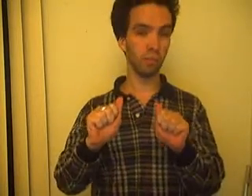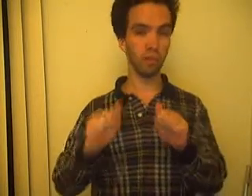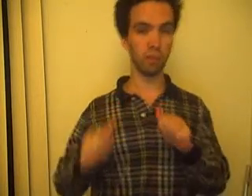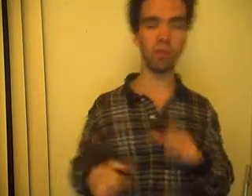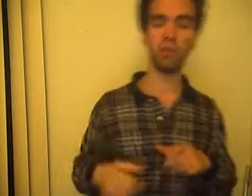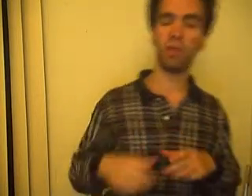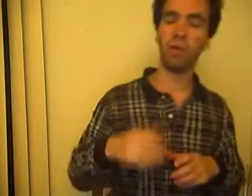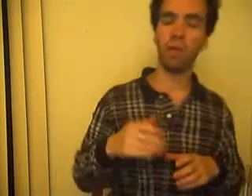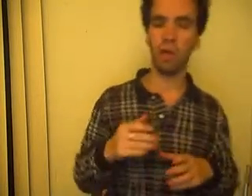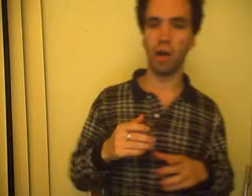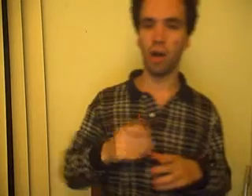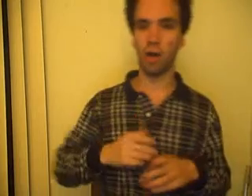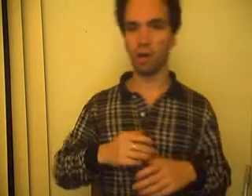simcom.